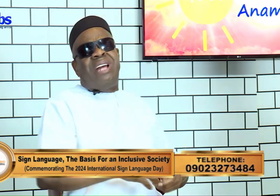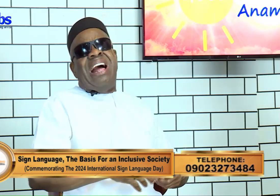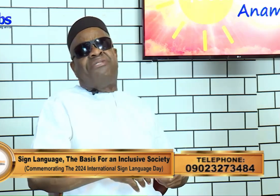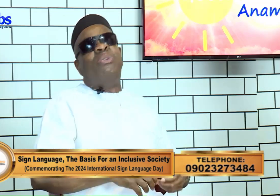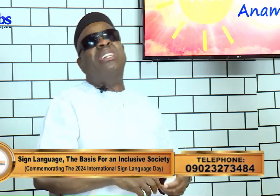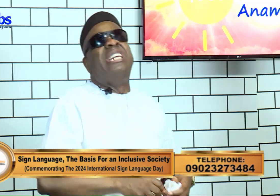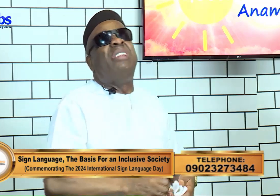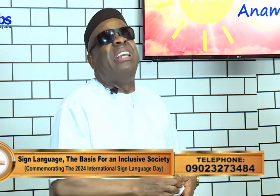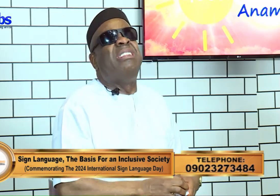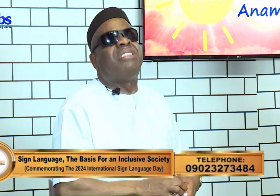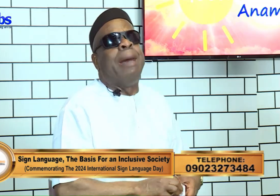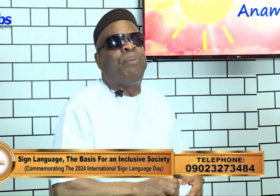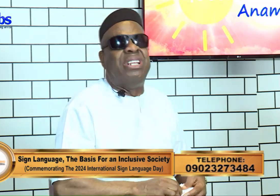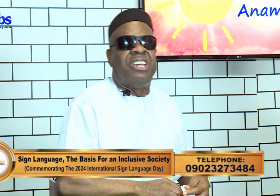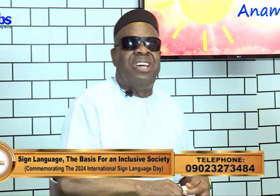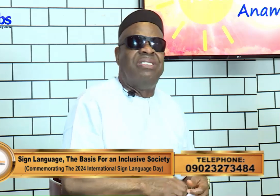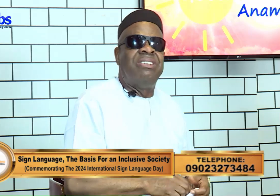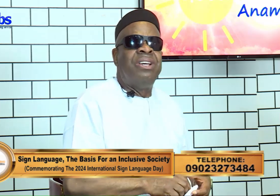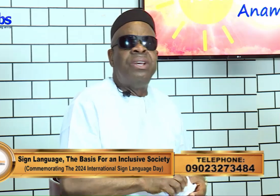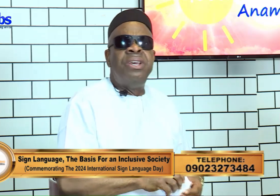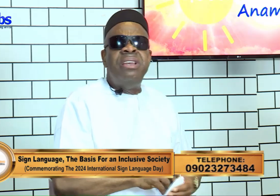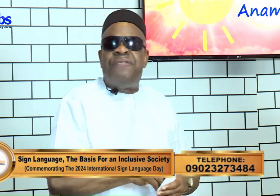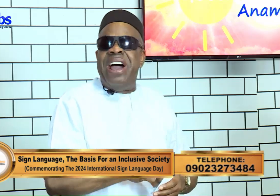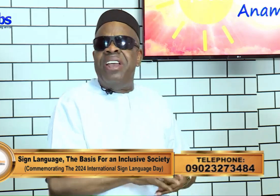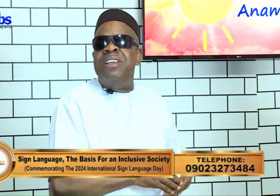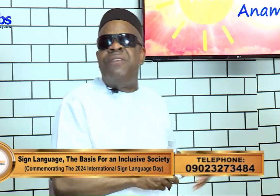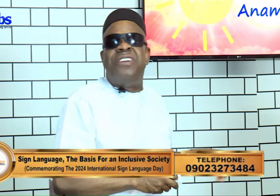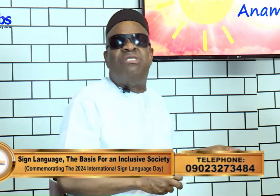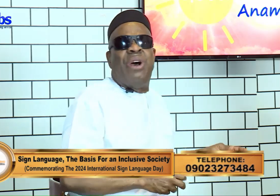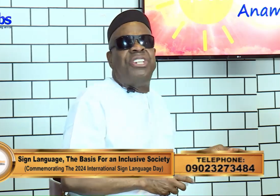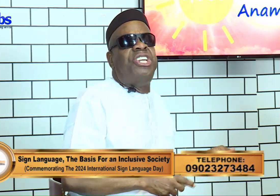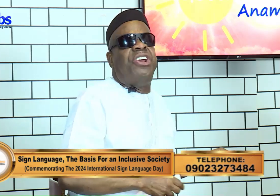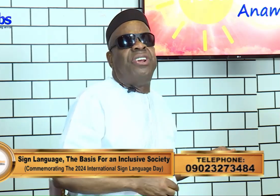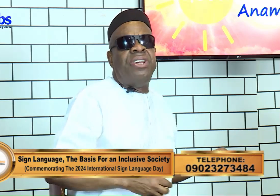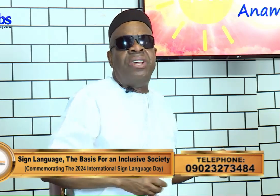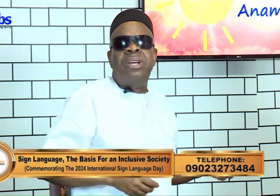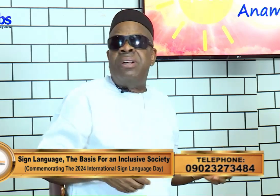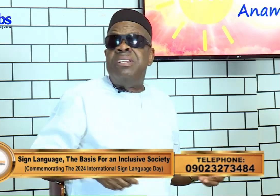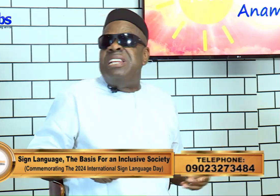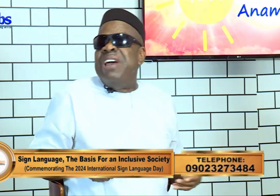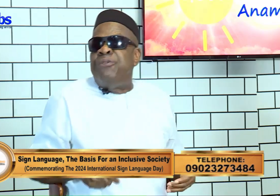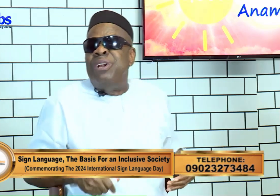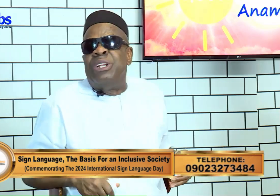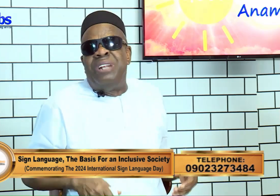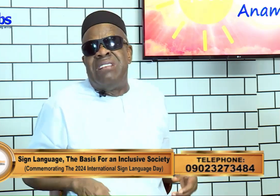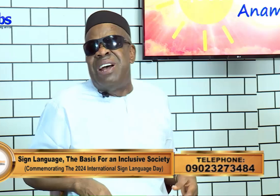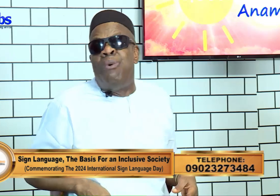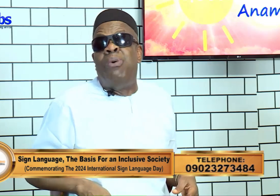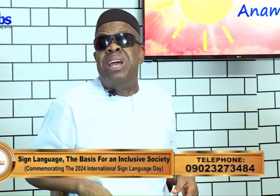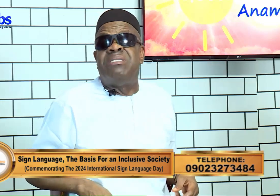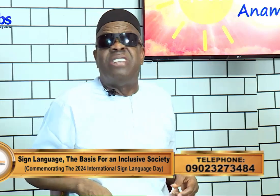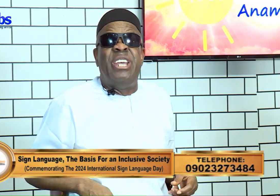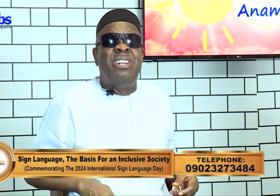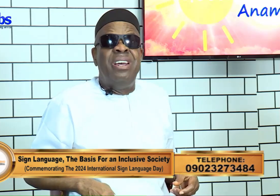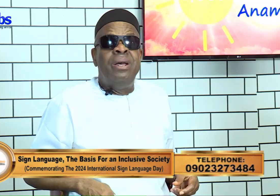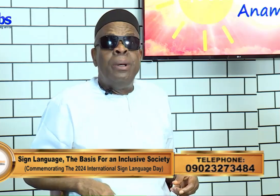shouldn't have to need interpreters. If he's not here, the deaf will not understand what we